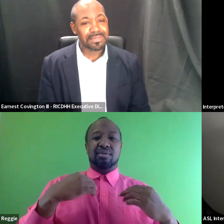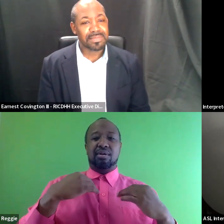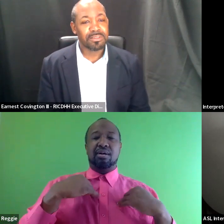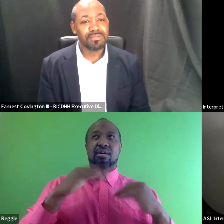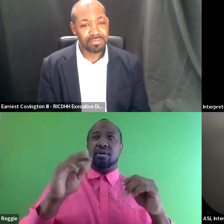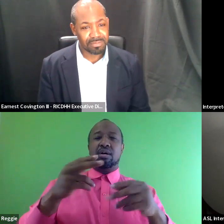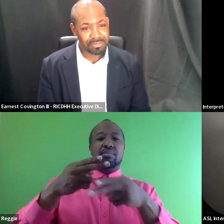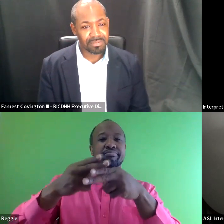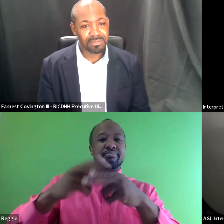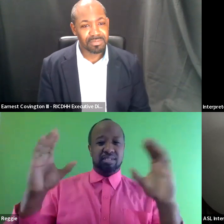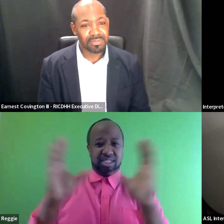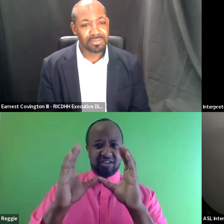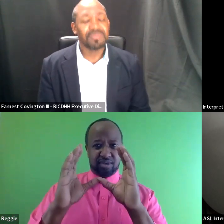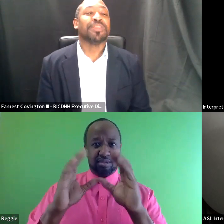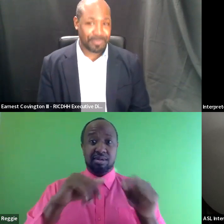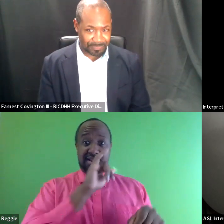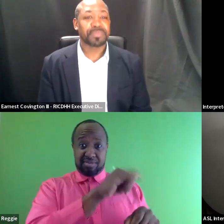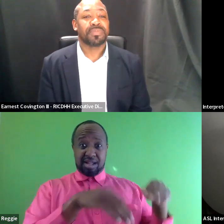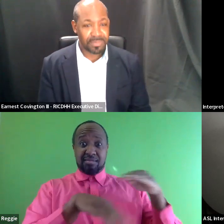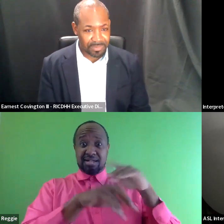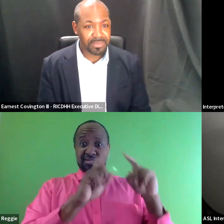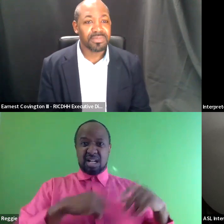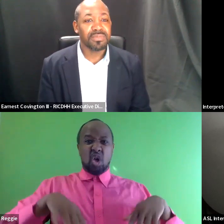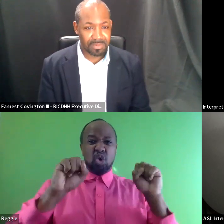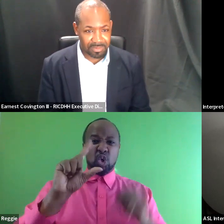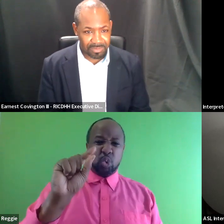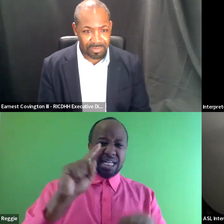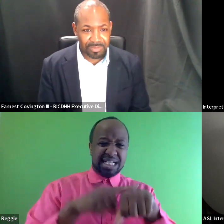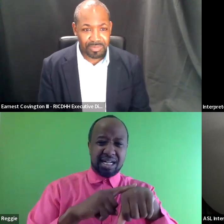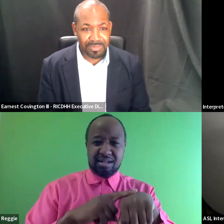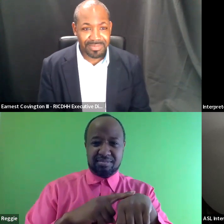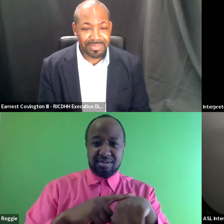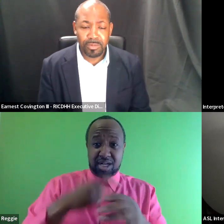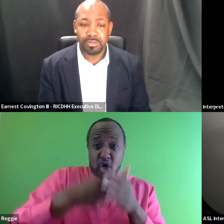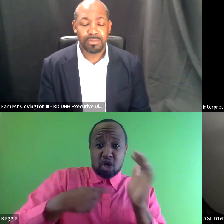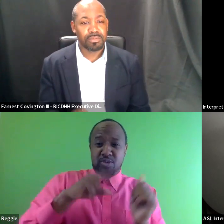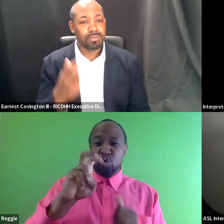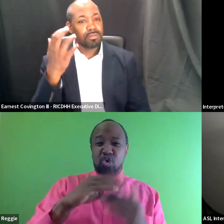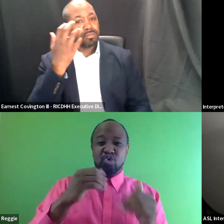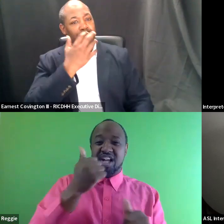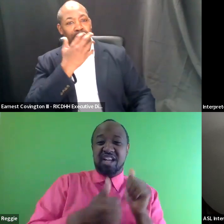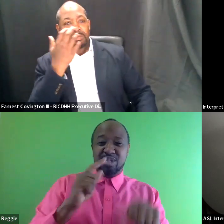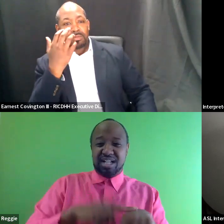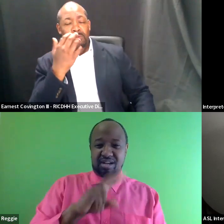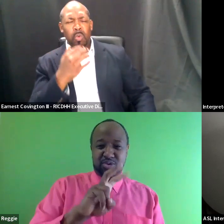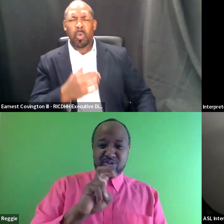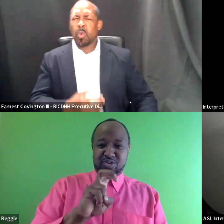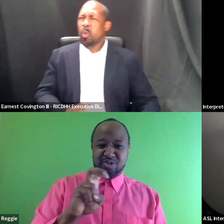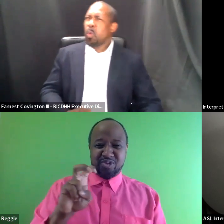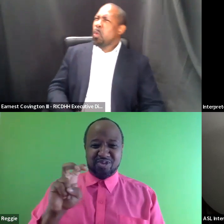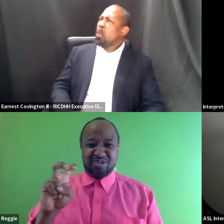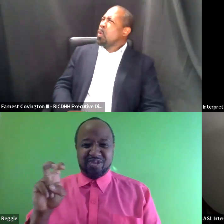test and moving forward. So there's a temporary certificate that you get first. I had to take that 20